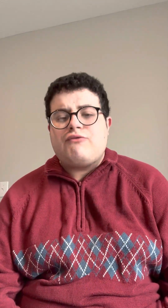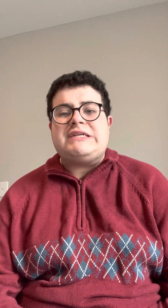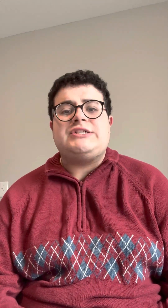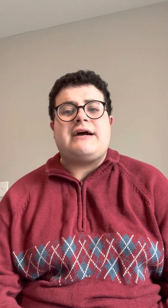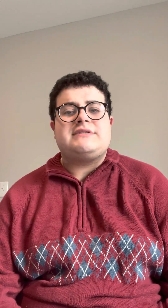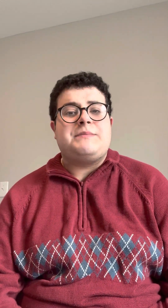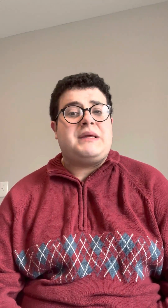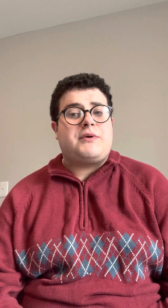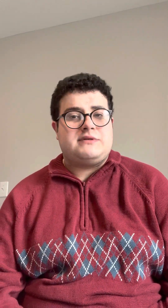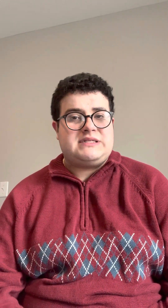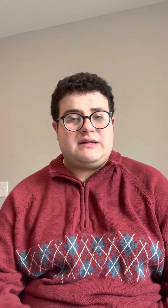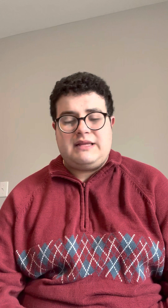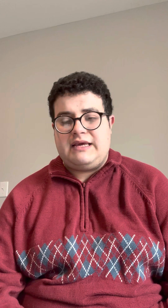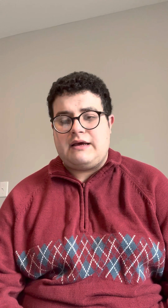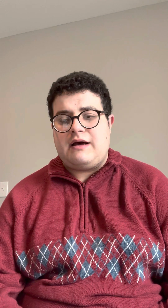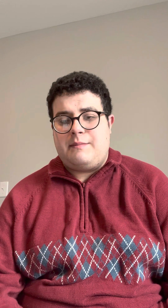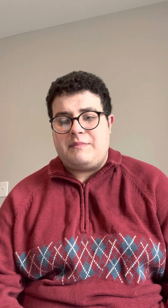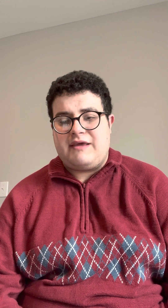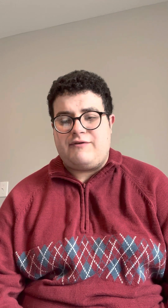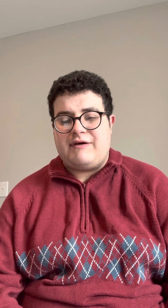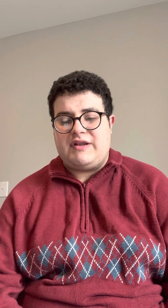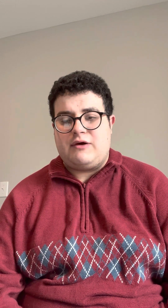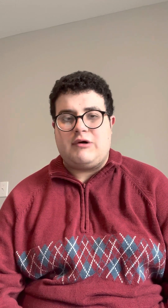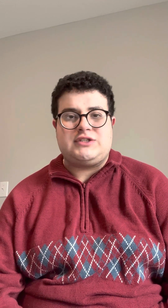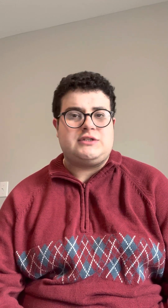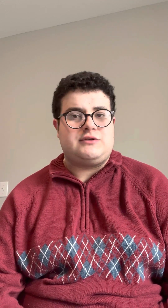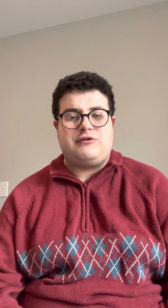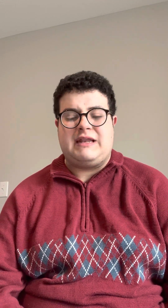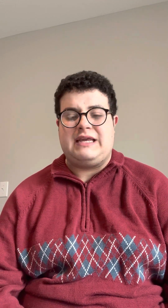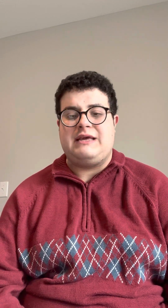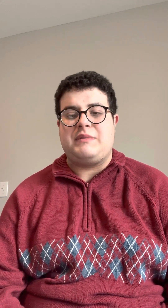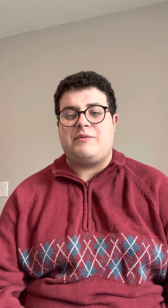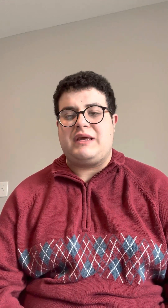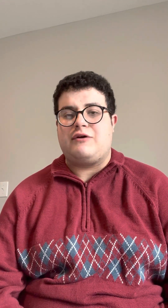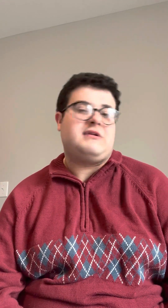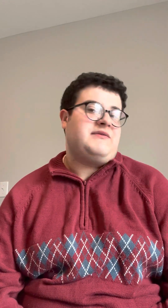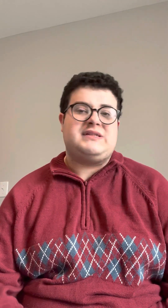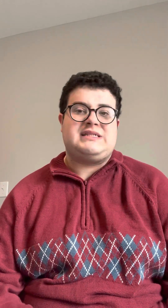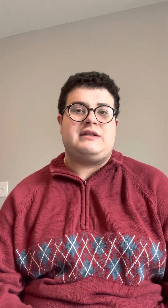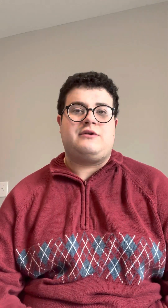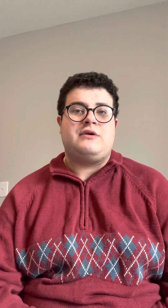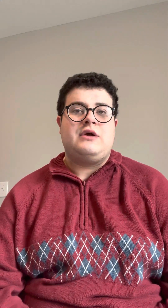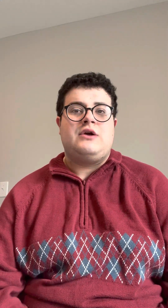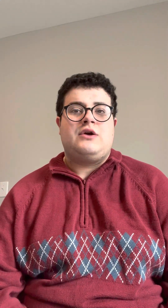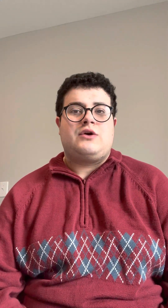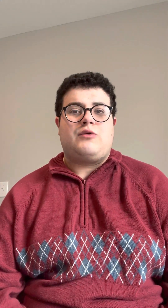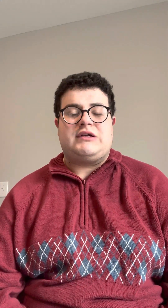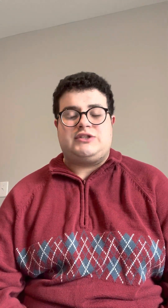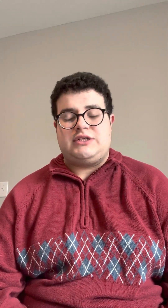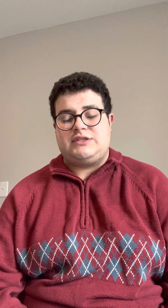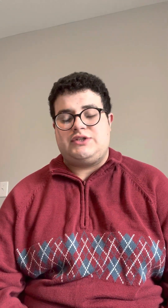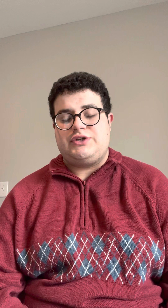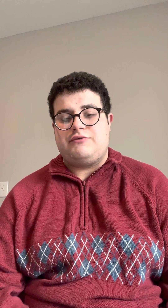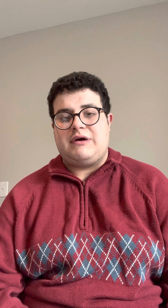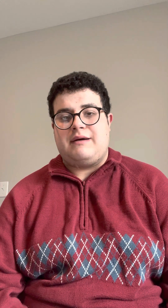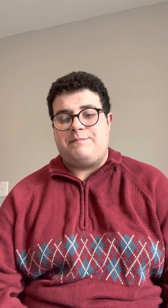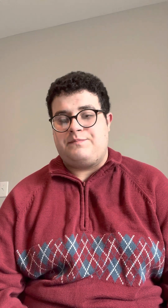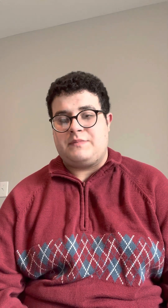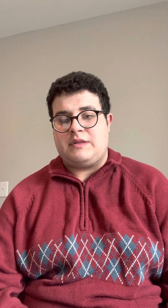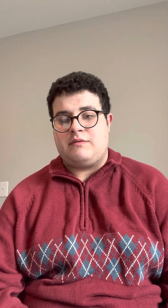reach out to me personally if you have any questions, or you can email me or even send your questions to